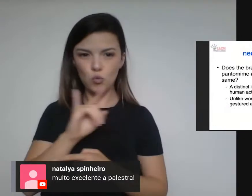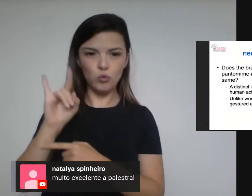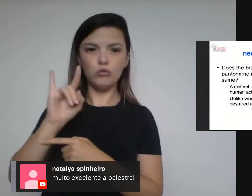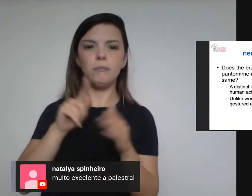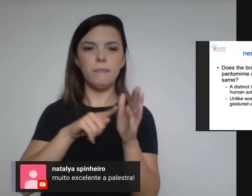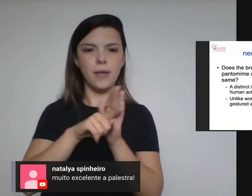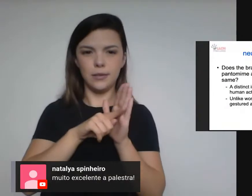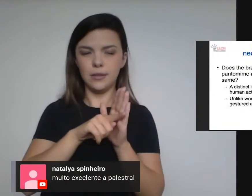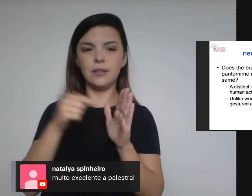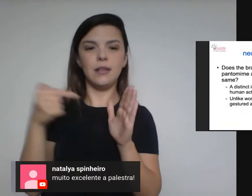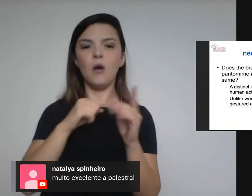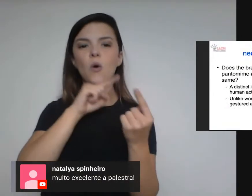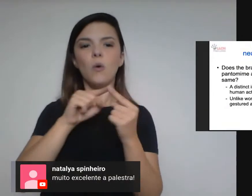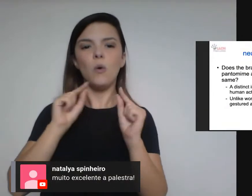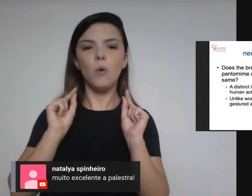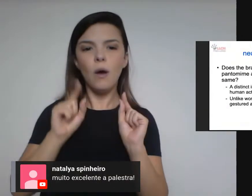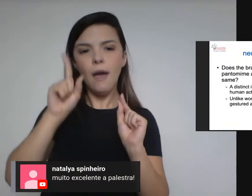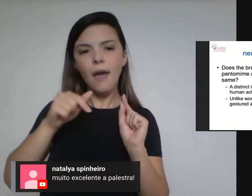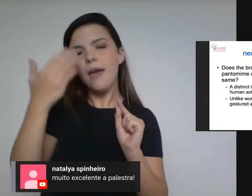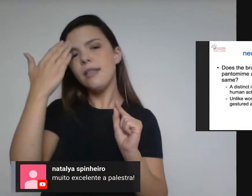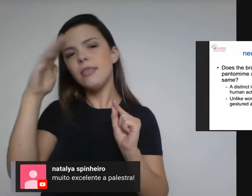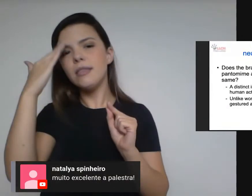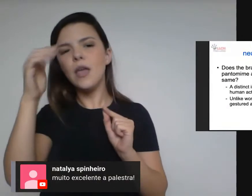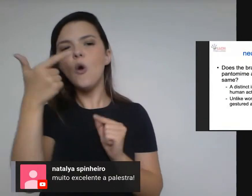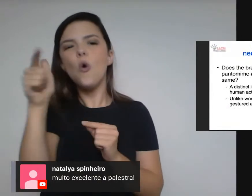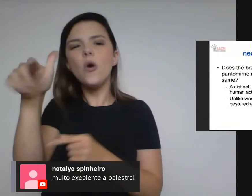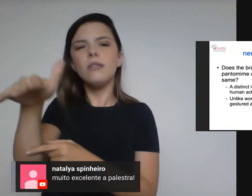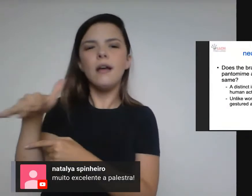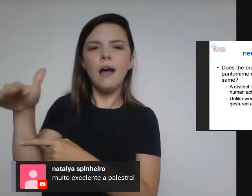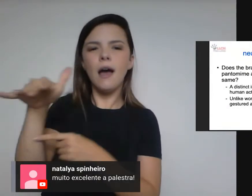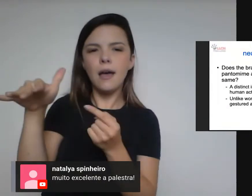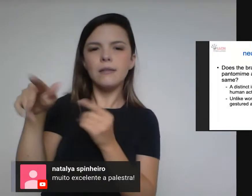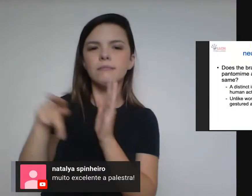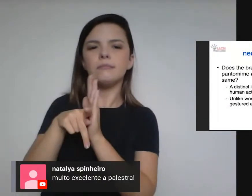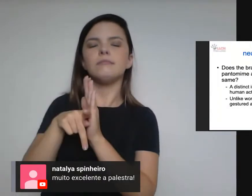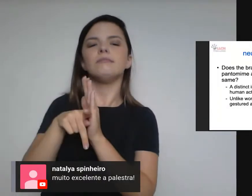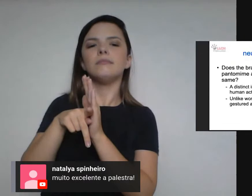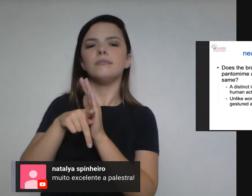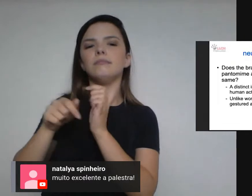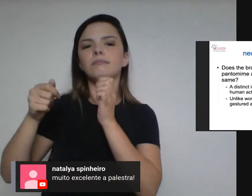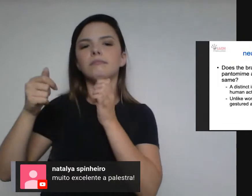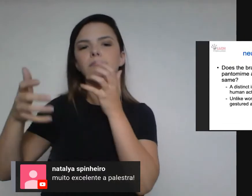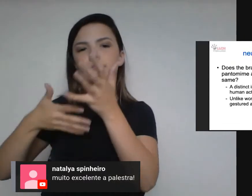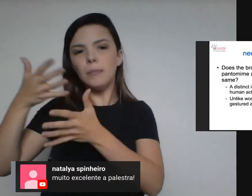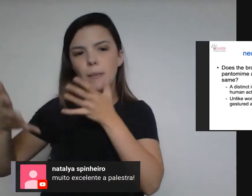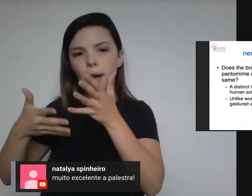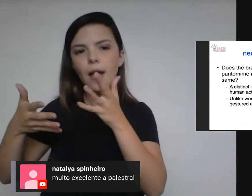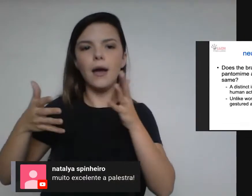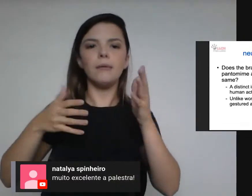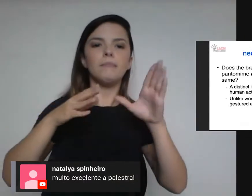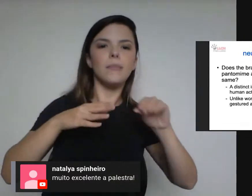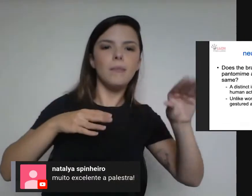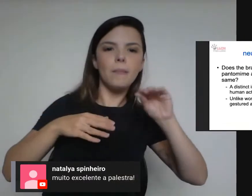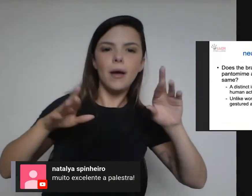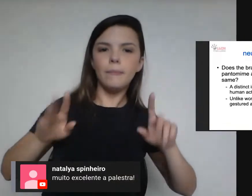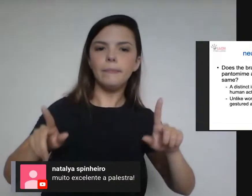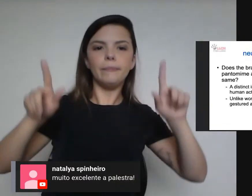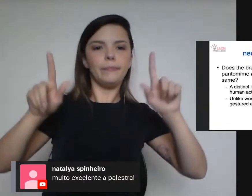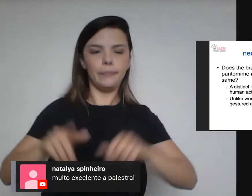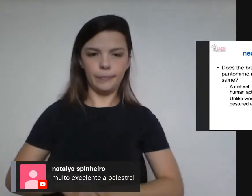that looked at another domain where signs are different from words and where iconicity comes into